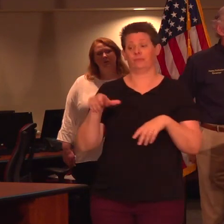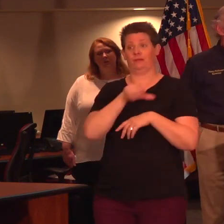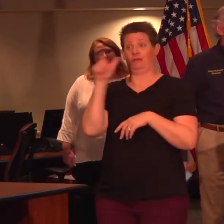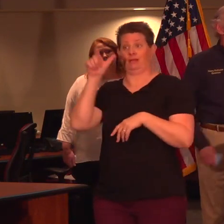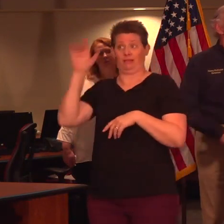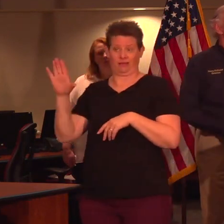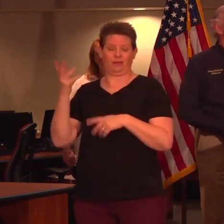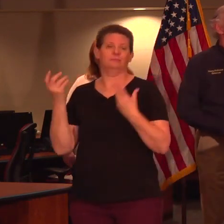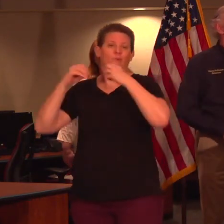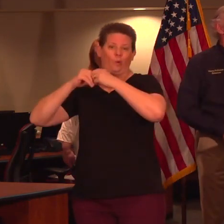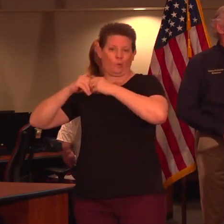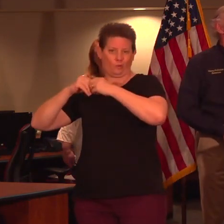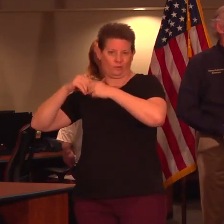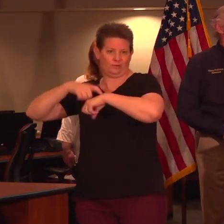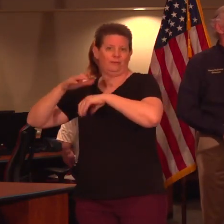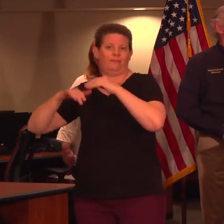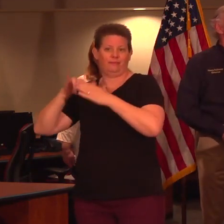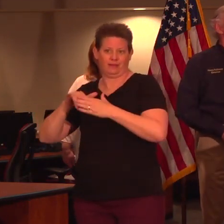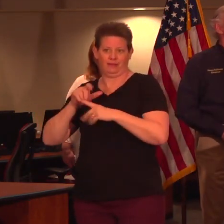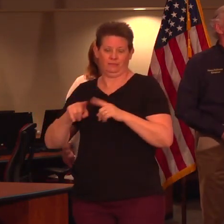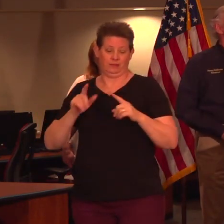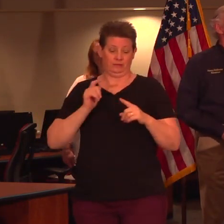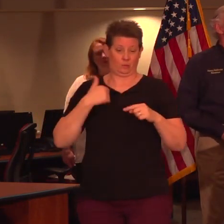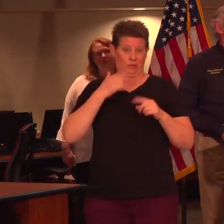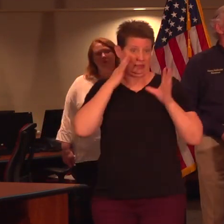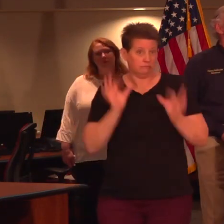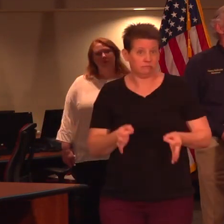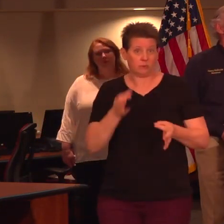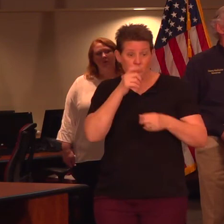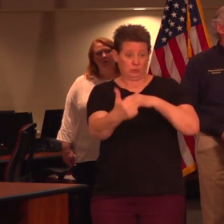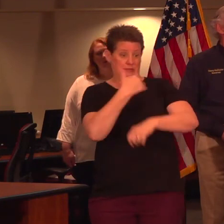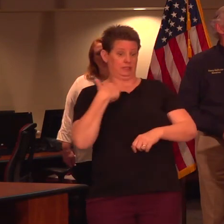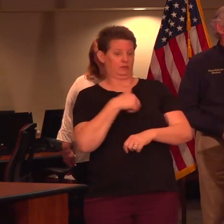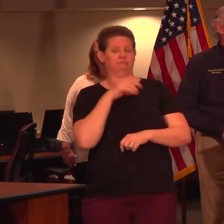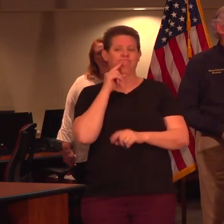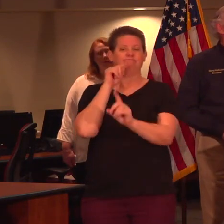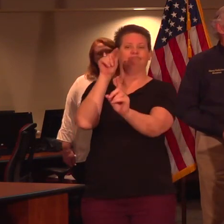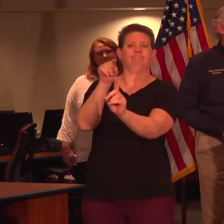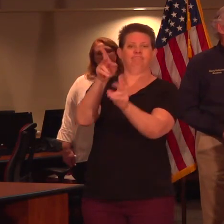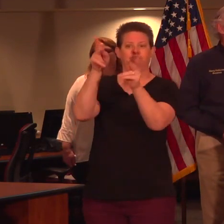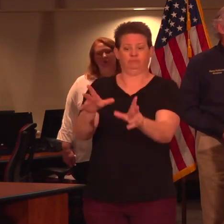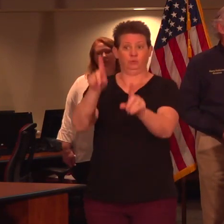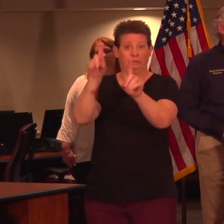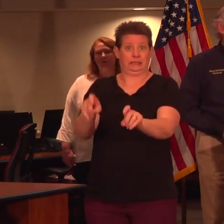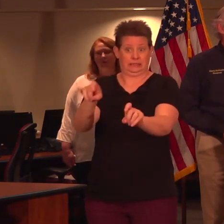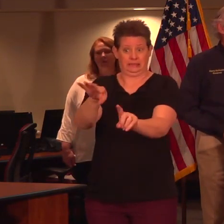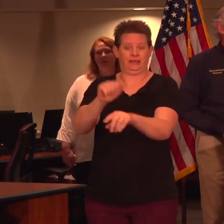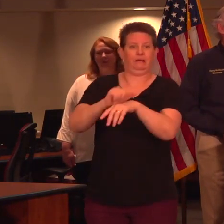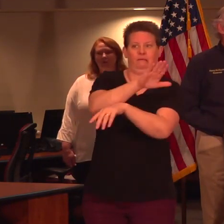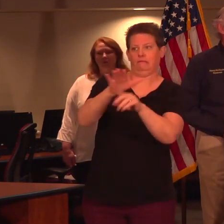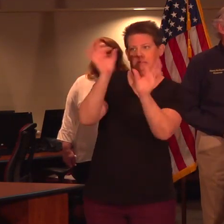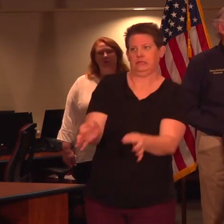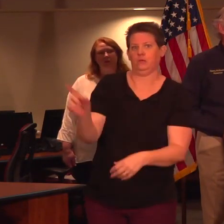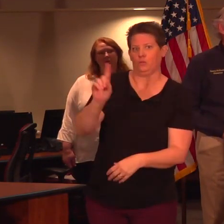having longer turnaround times. But it's not our choice as to who sends them to us. It's the choice of the institution or